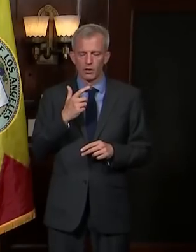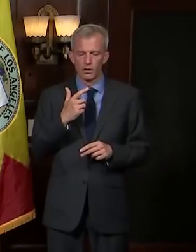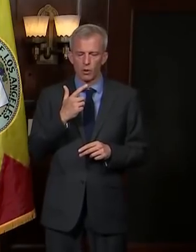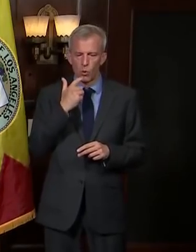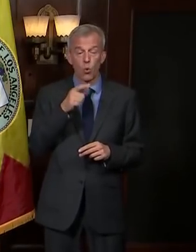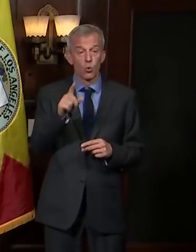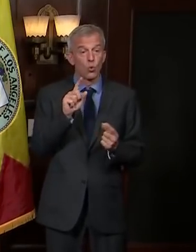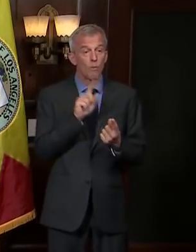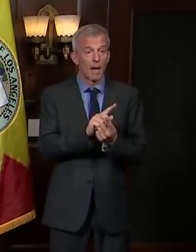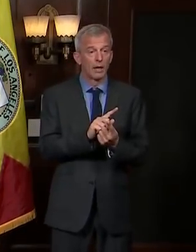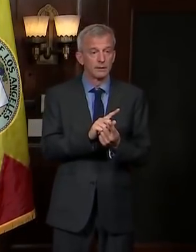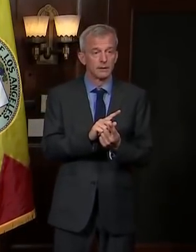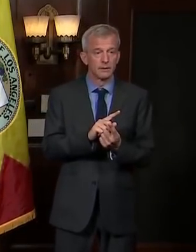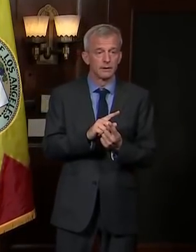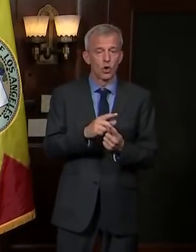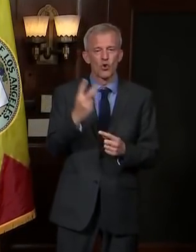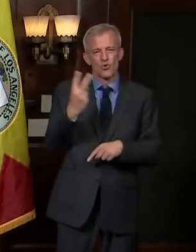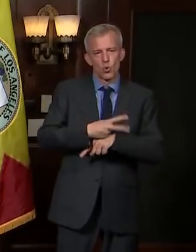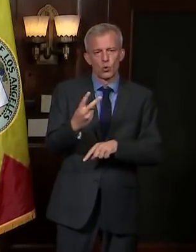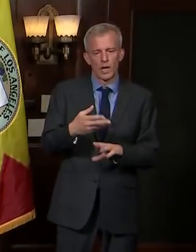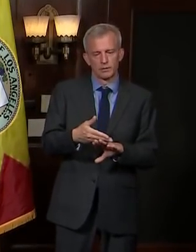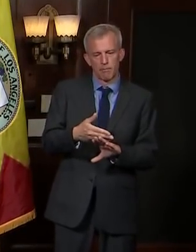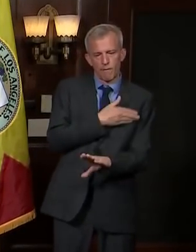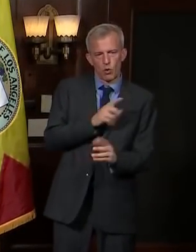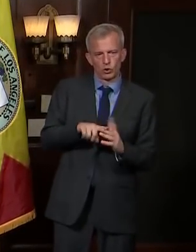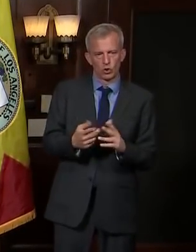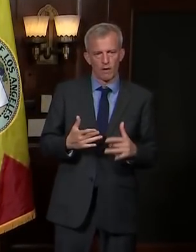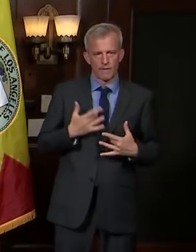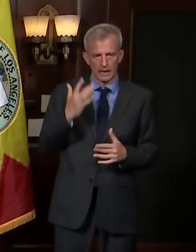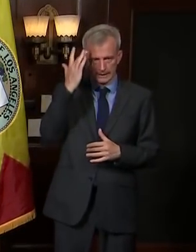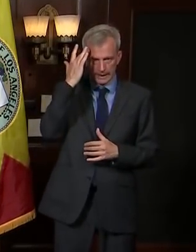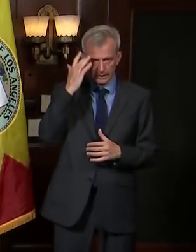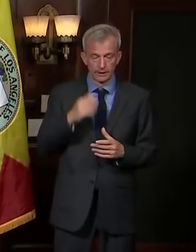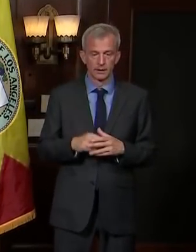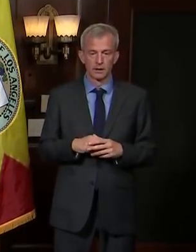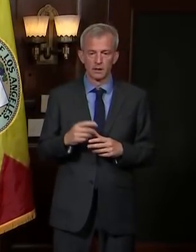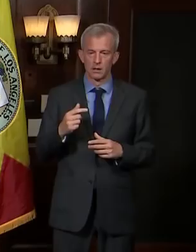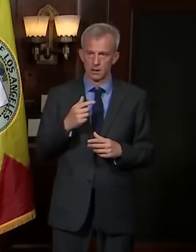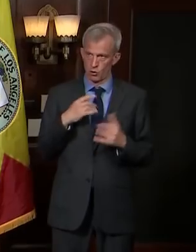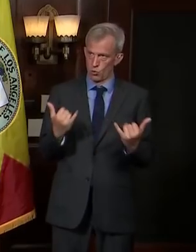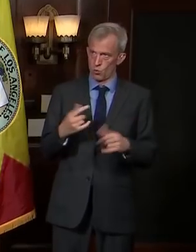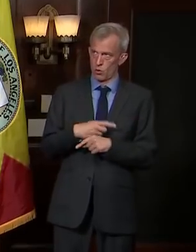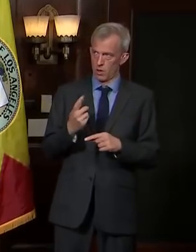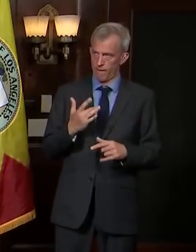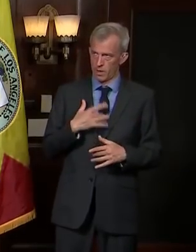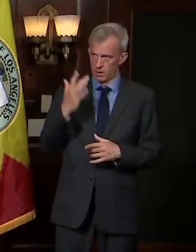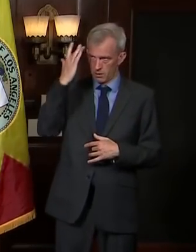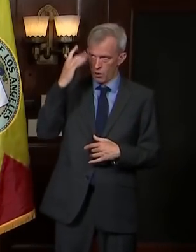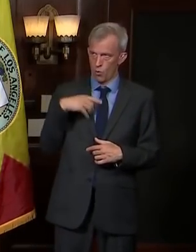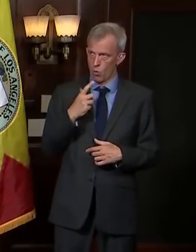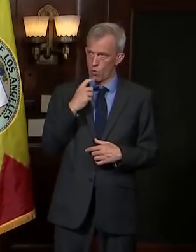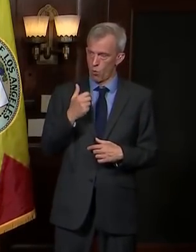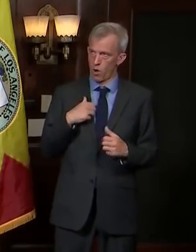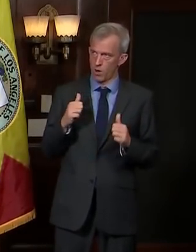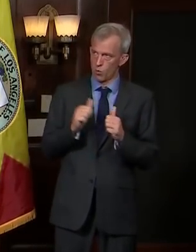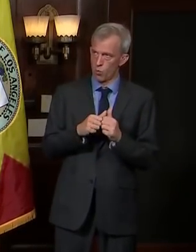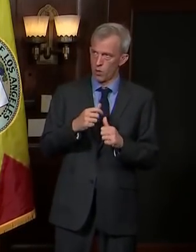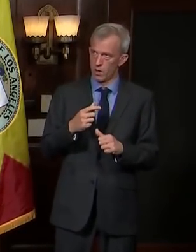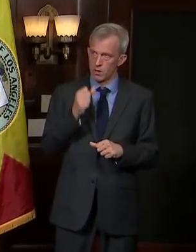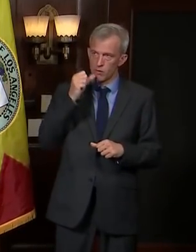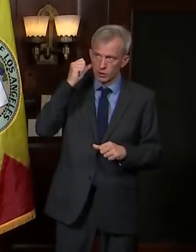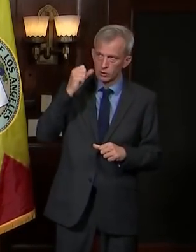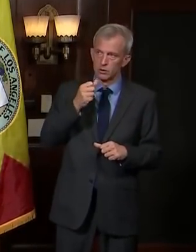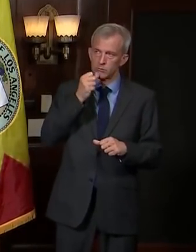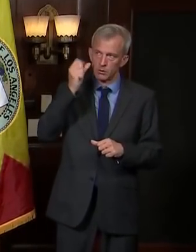were when you started feeling sick, but think backwards 2 days before. Contact those people. Let them know so that they